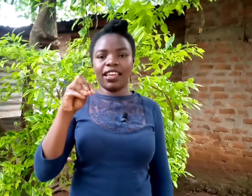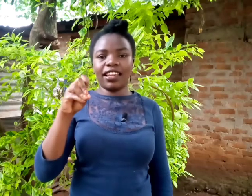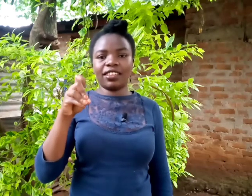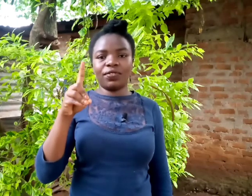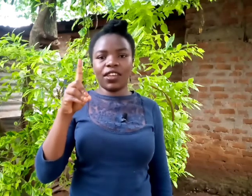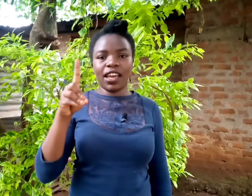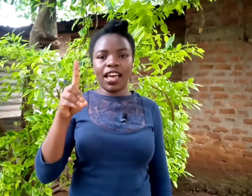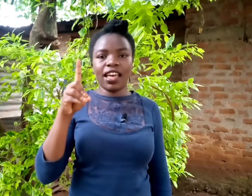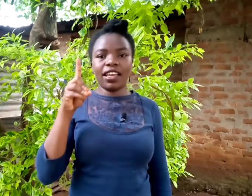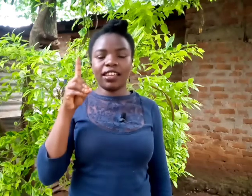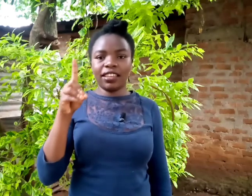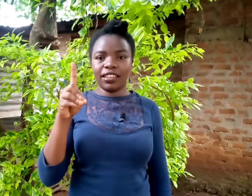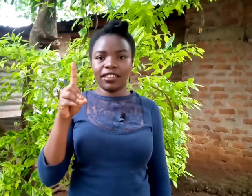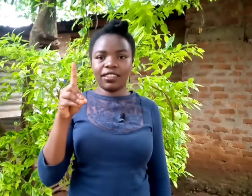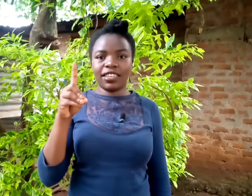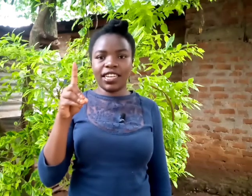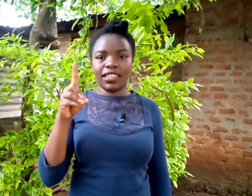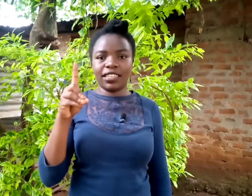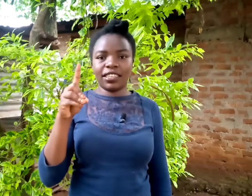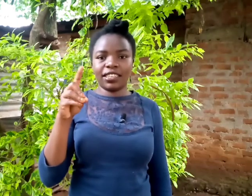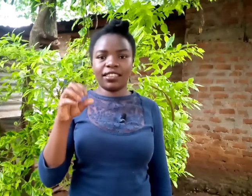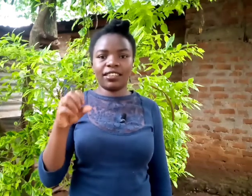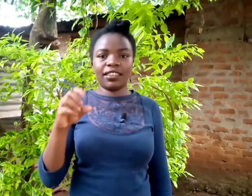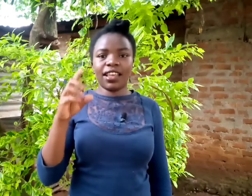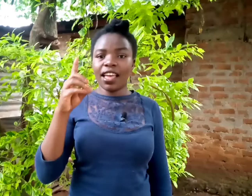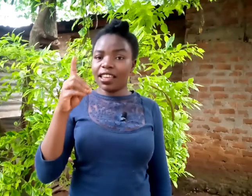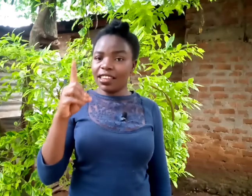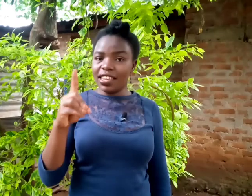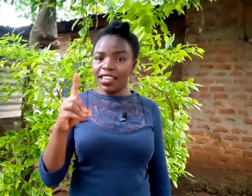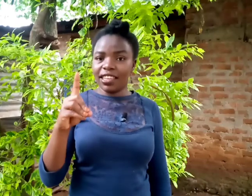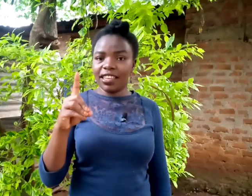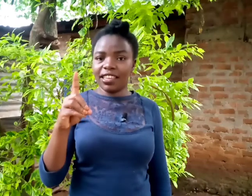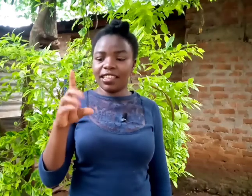index finger straight. D.